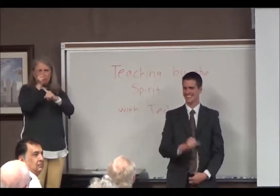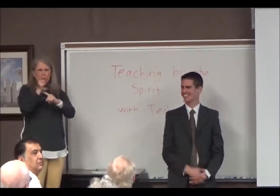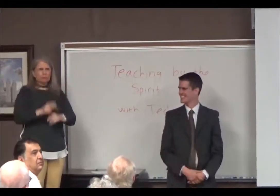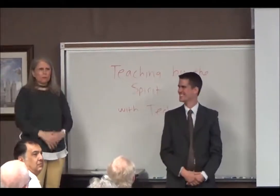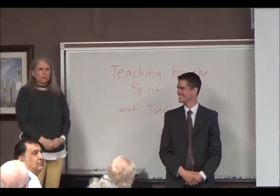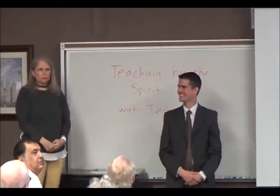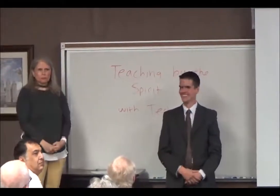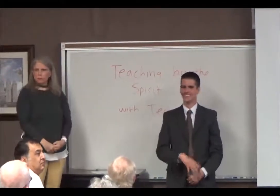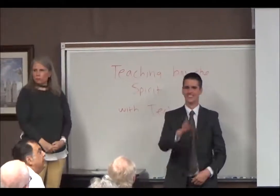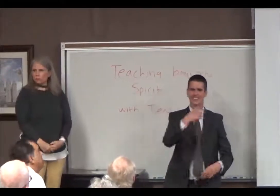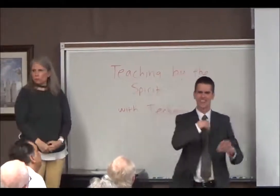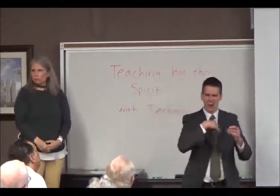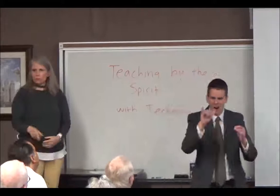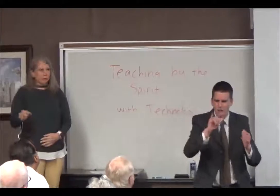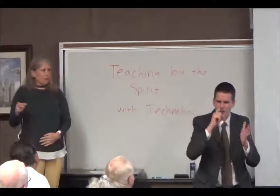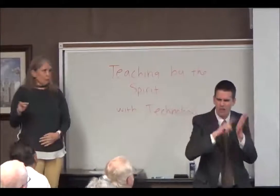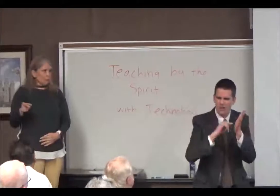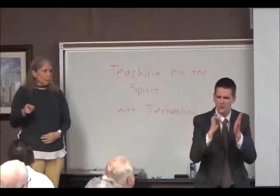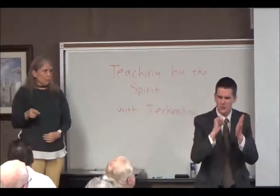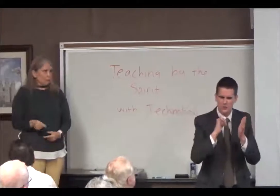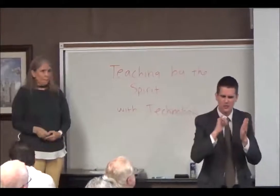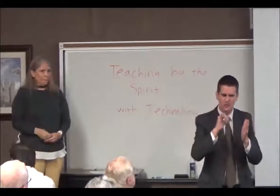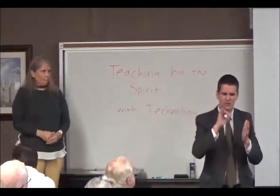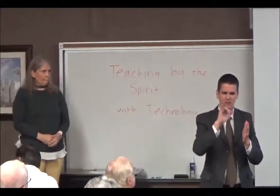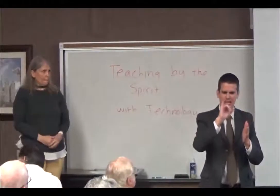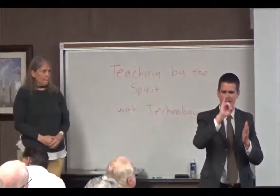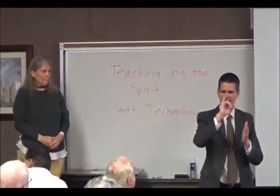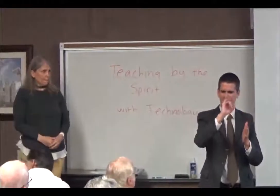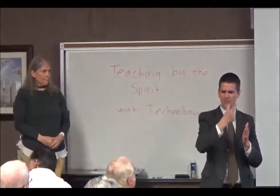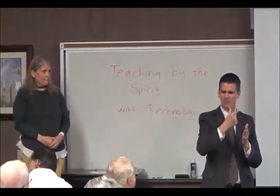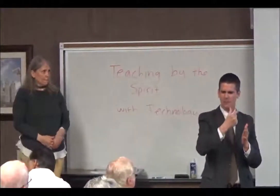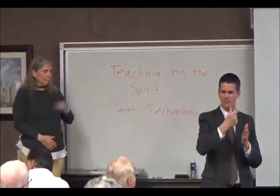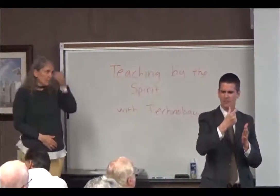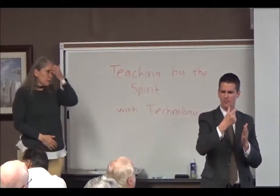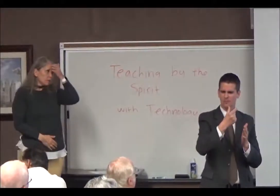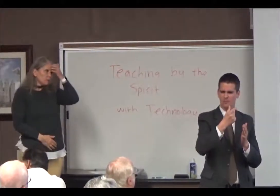you're going to lose interest. Absolutely. Have you noticed that Instagram,